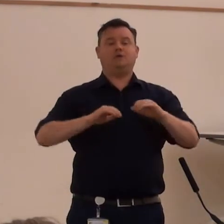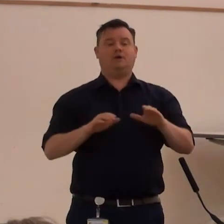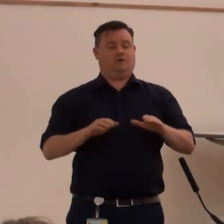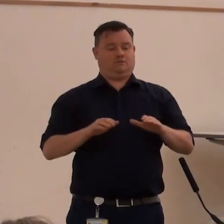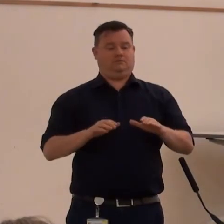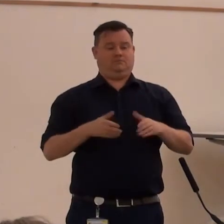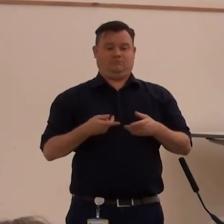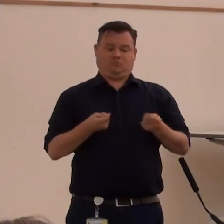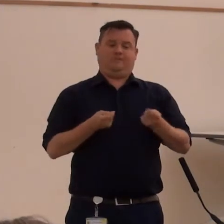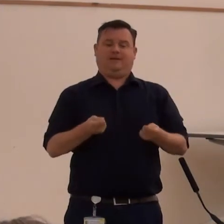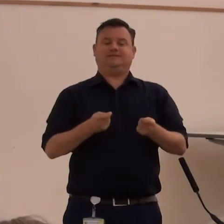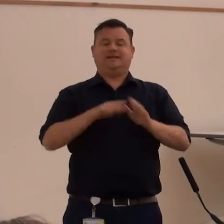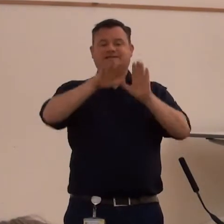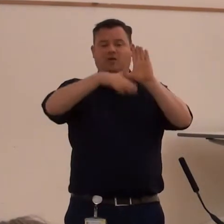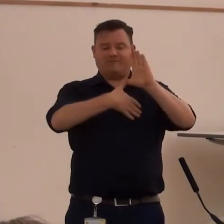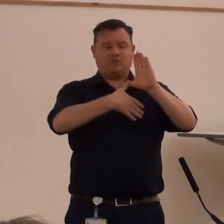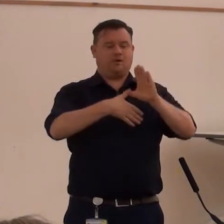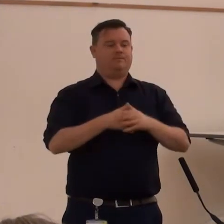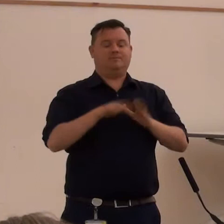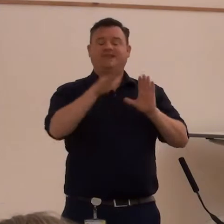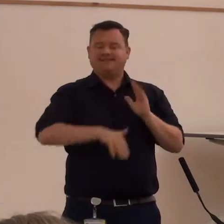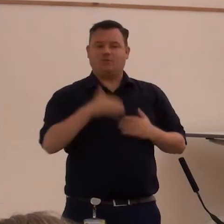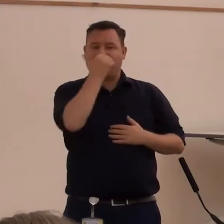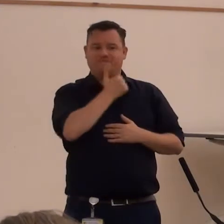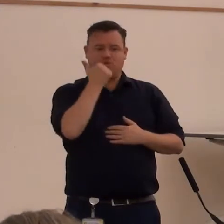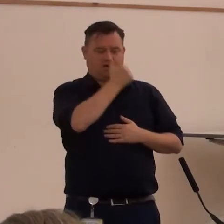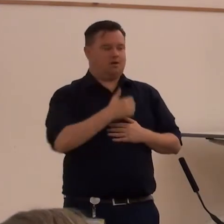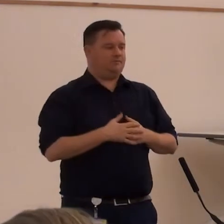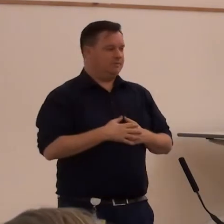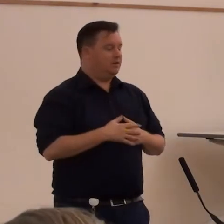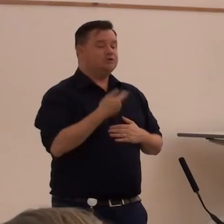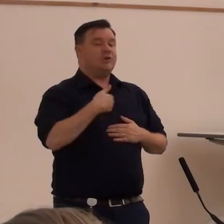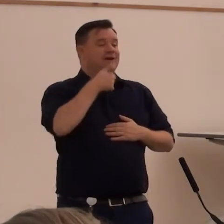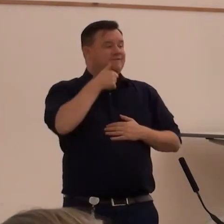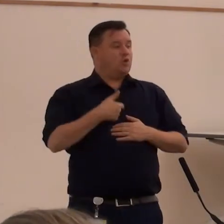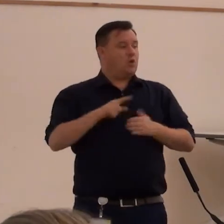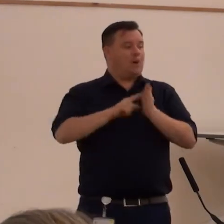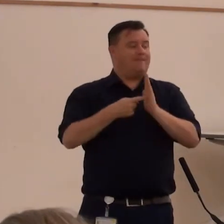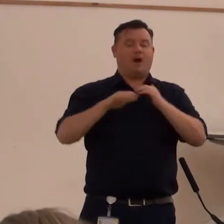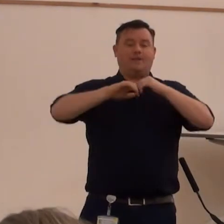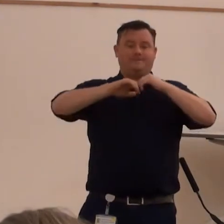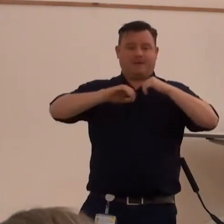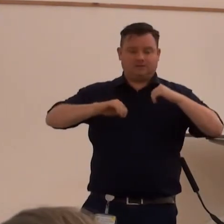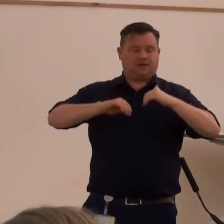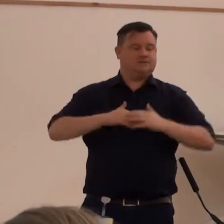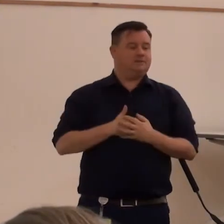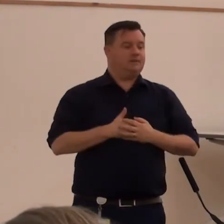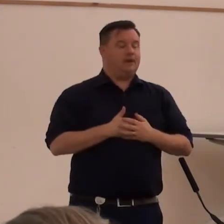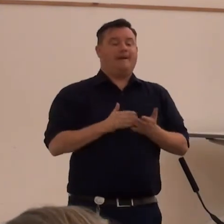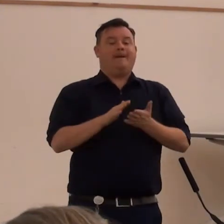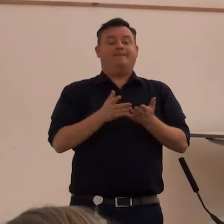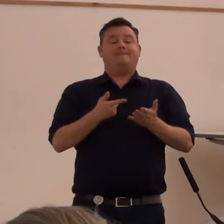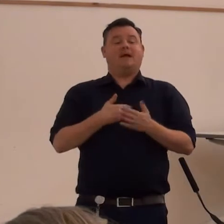"Nothing about us without us." But again, for those of you that know about apartheid legally